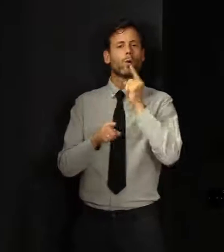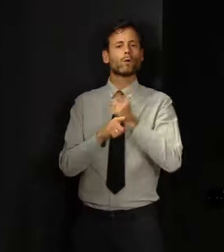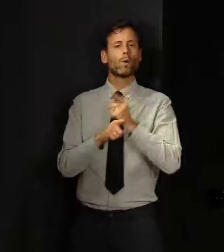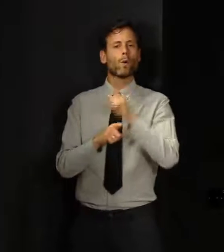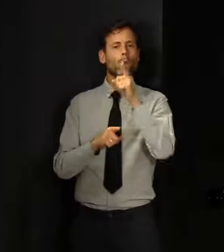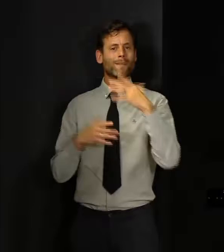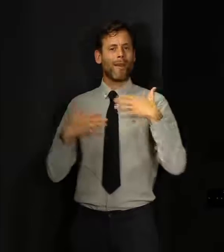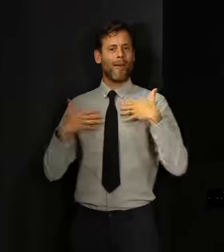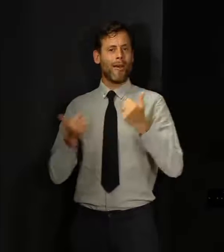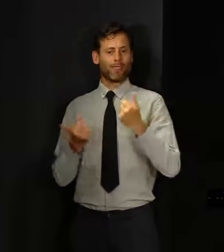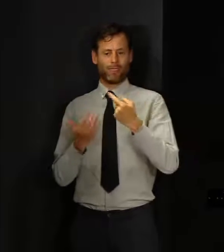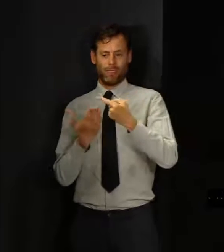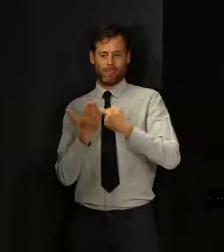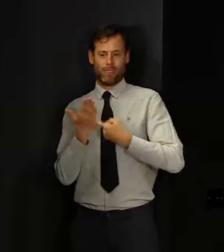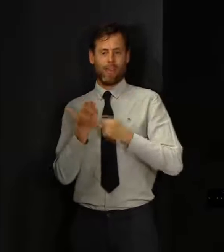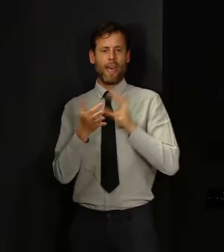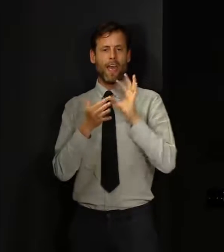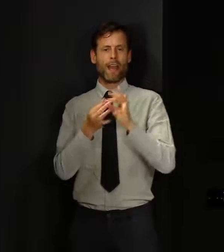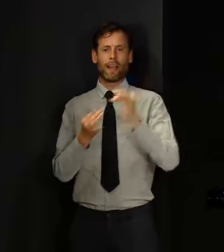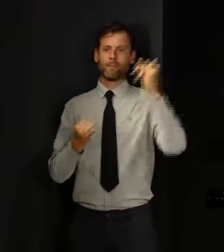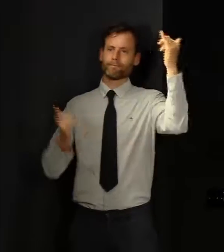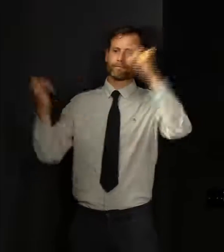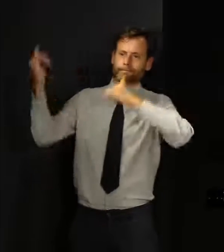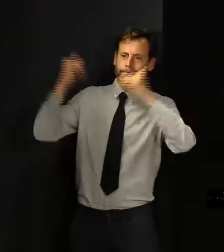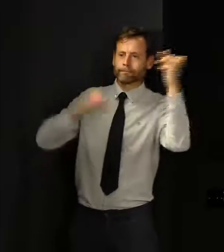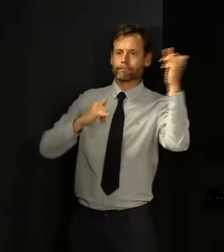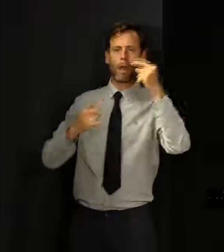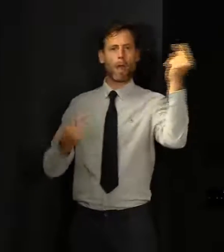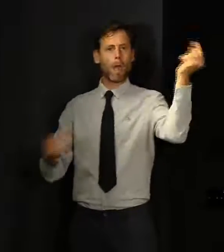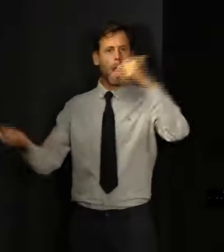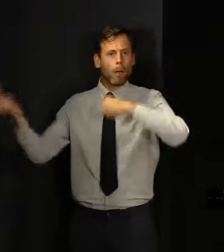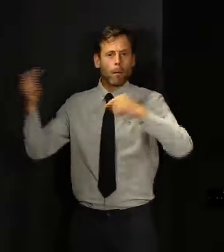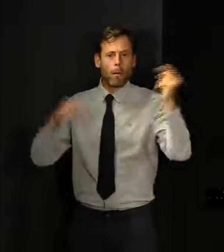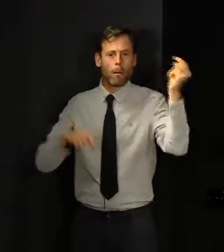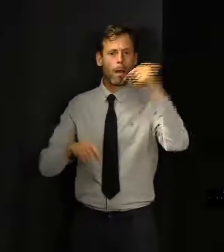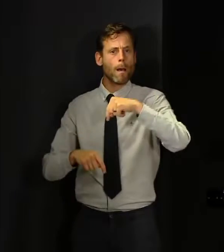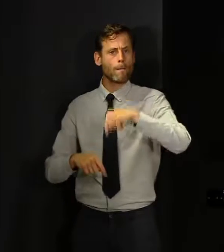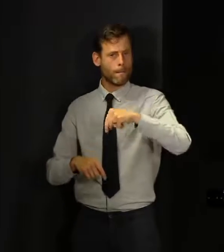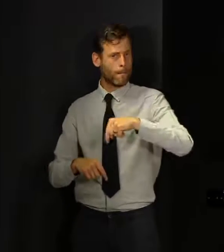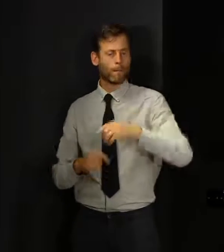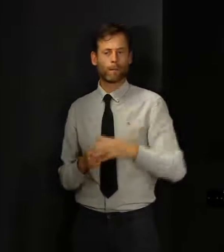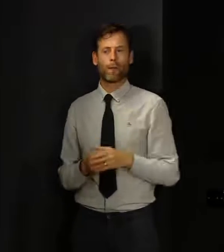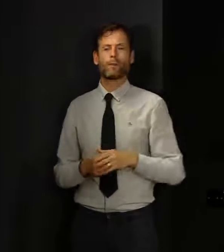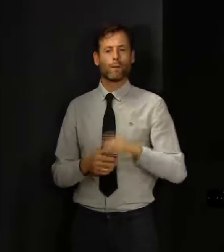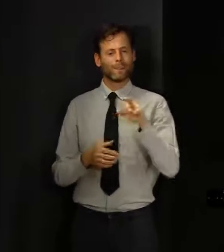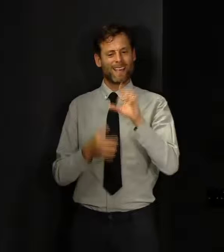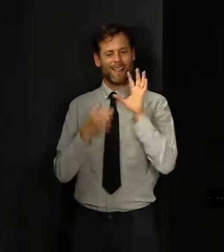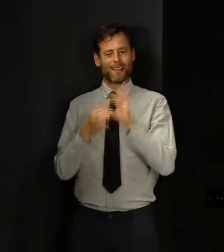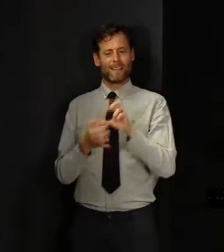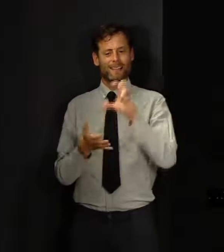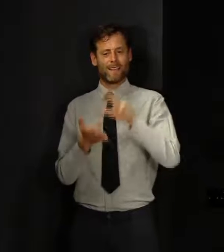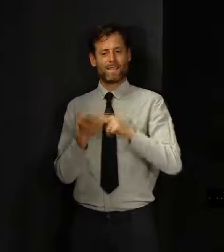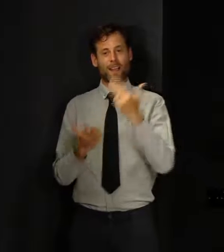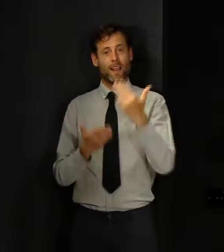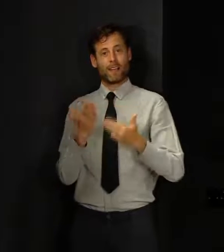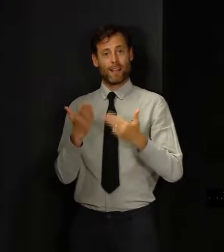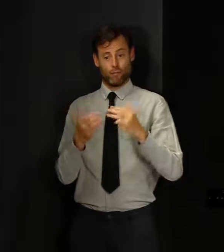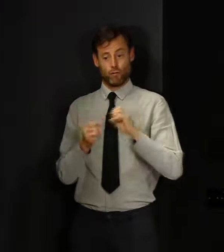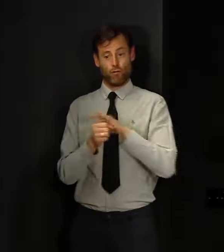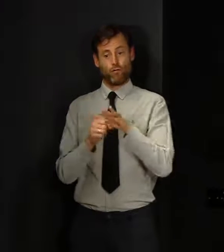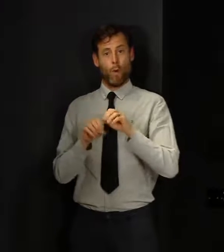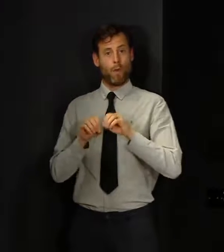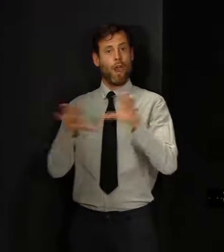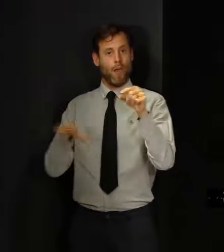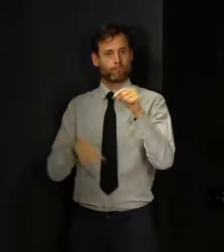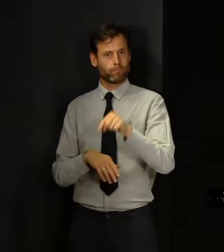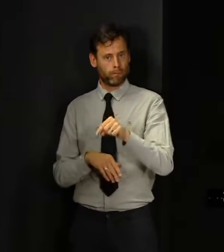to Scotland. I'd like to outline the public health measures in response to COVID-19, which will be introduced from tomorrow to